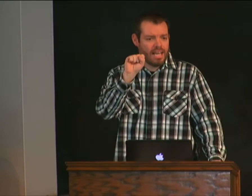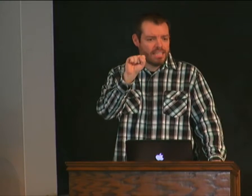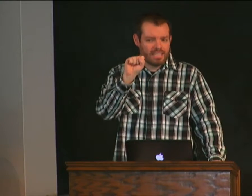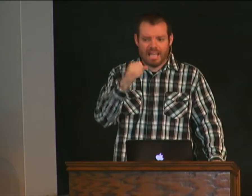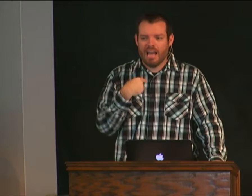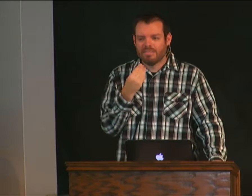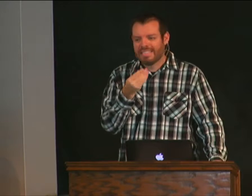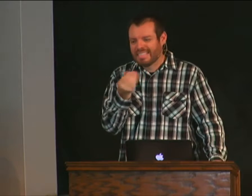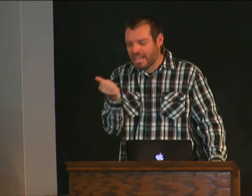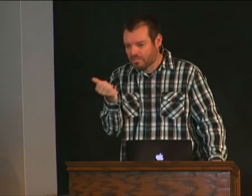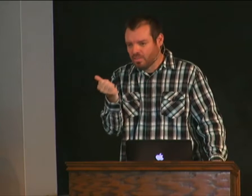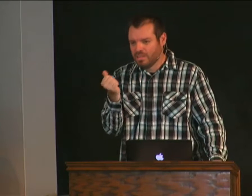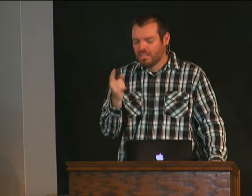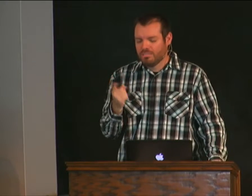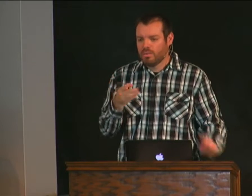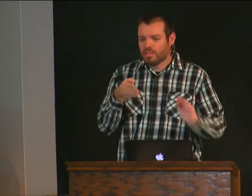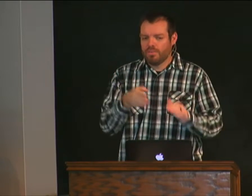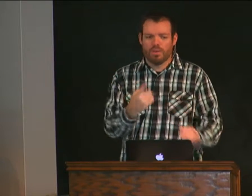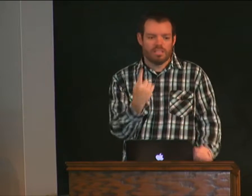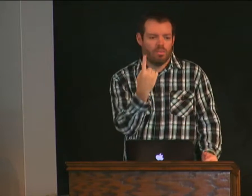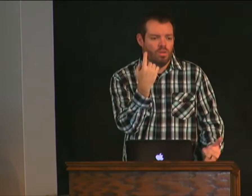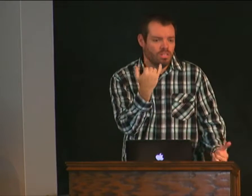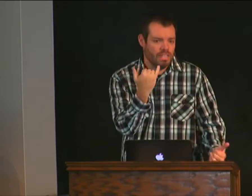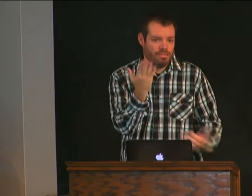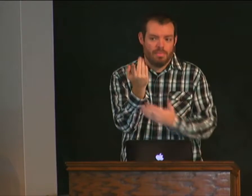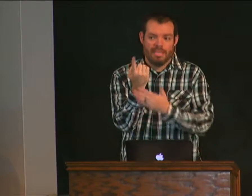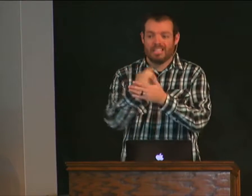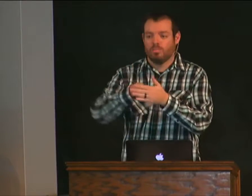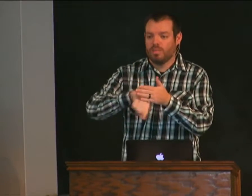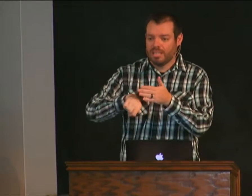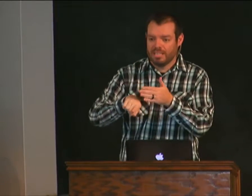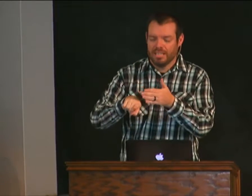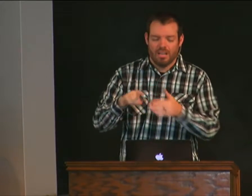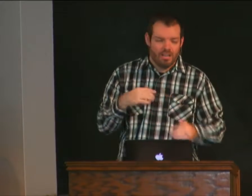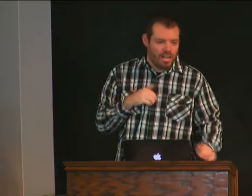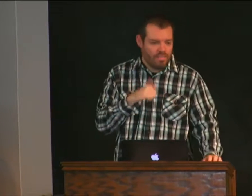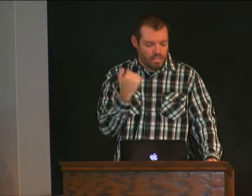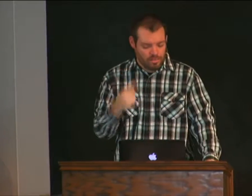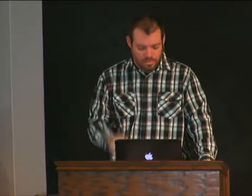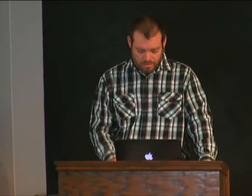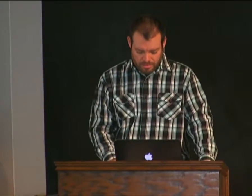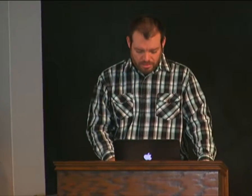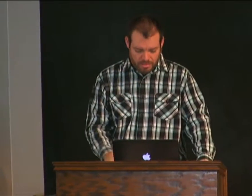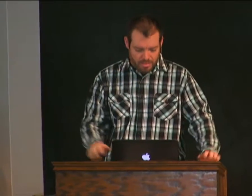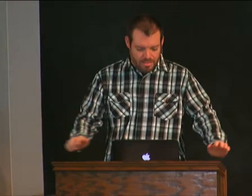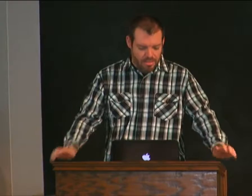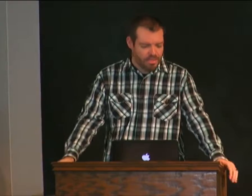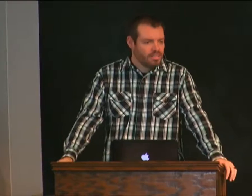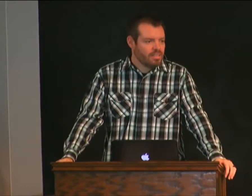For the S, I have several. I want to focus on one today. Maybe next week I have another.